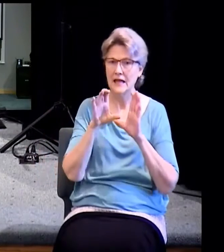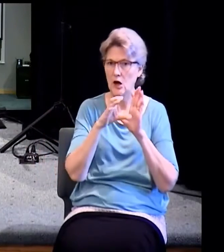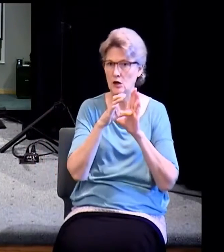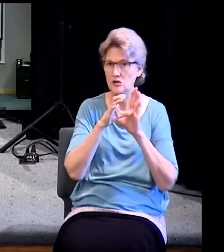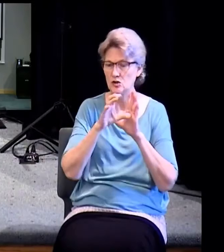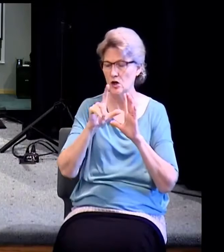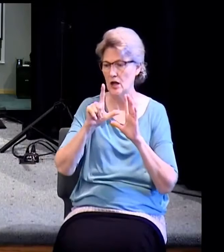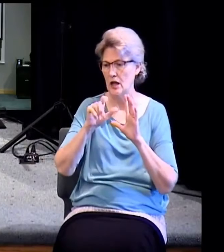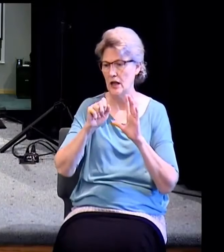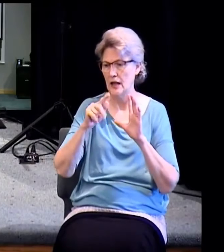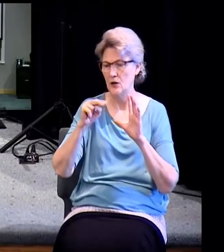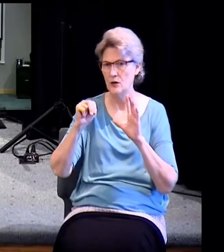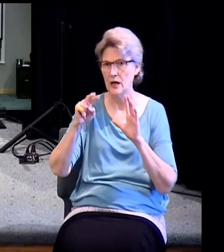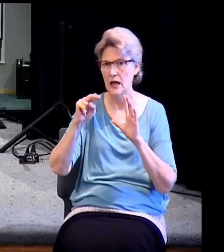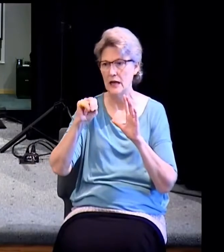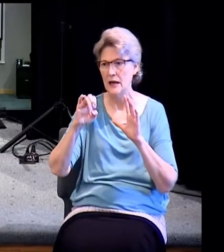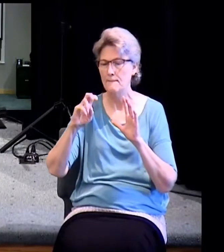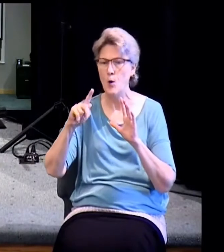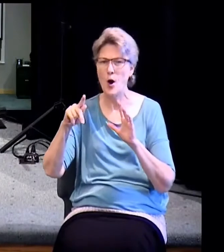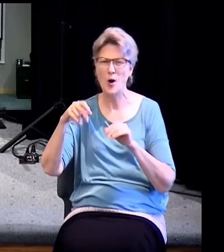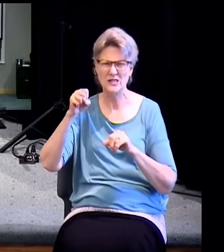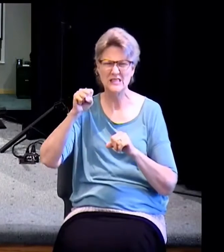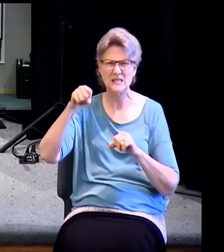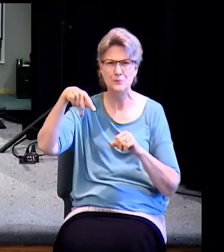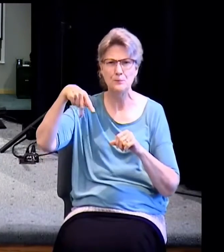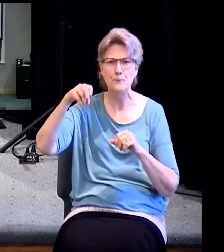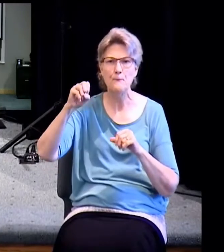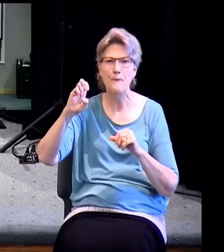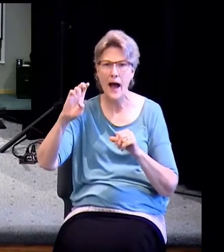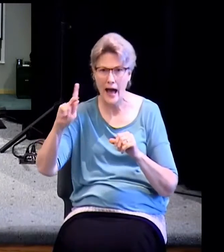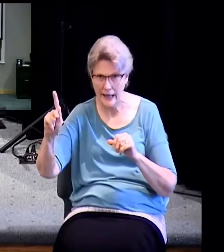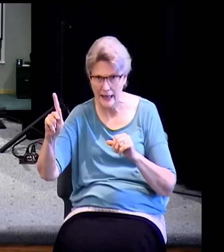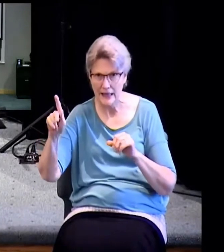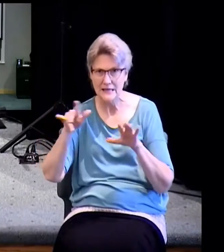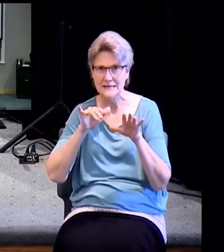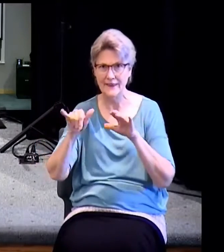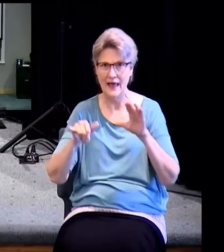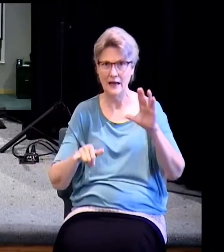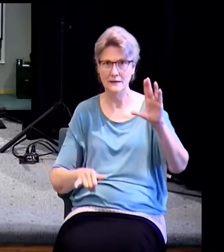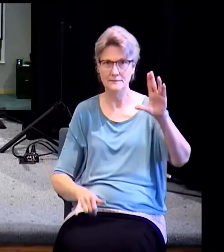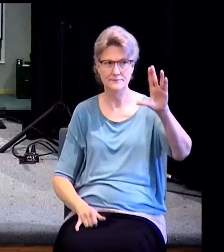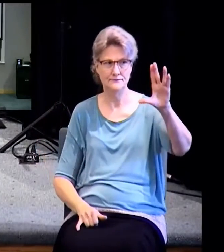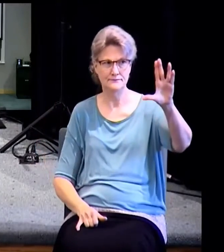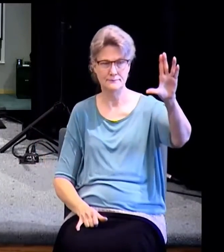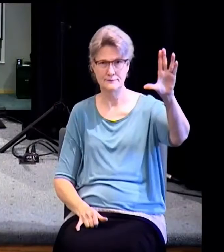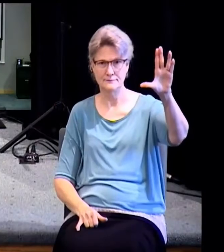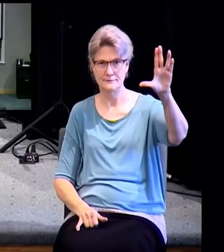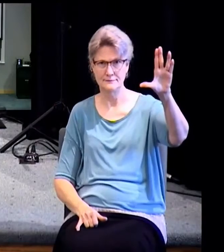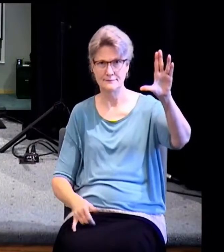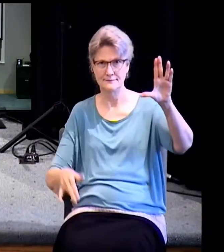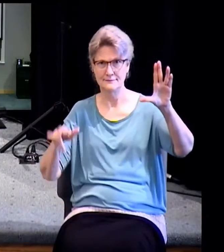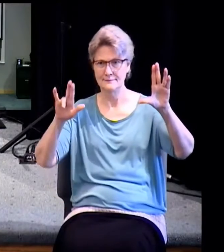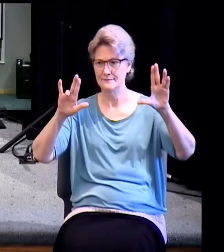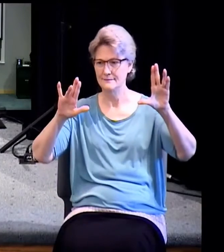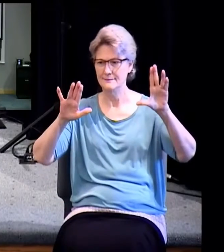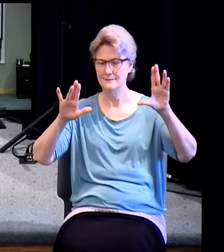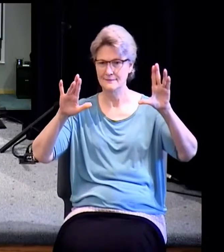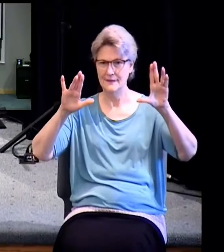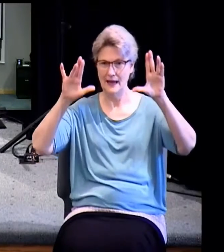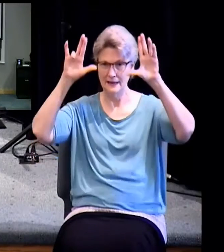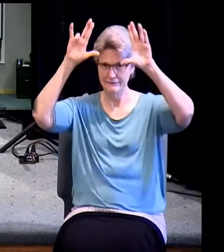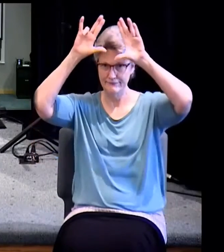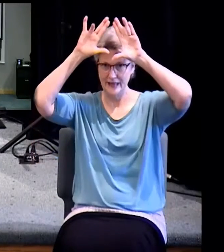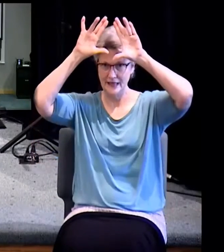the name when they do that. Most people can't even do that. I can. Must have Jewish in me.